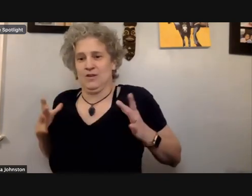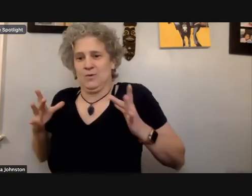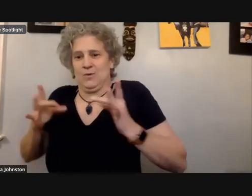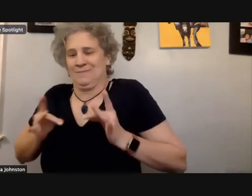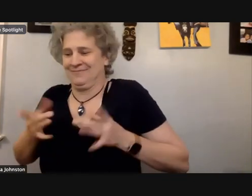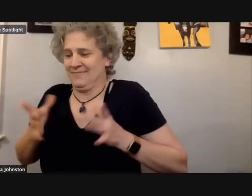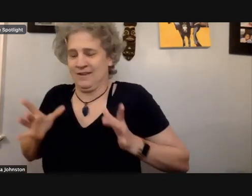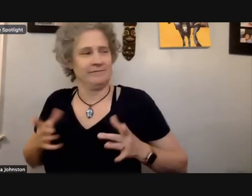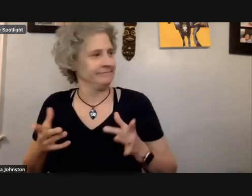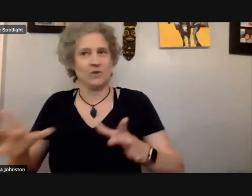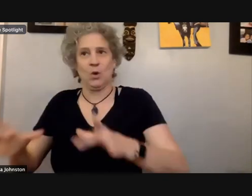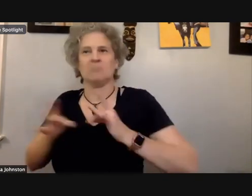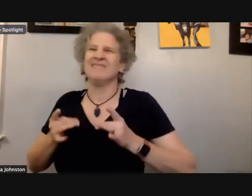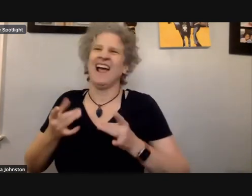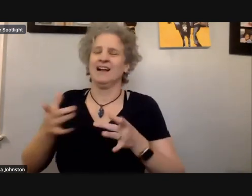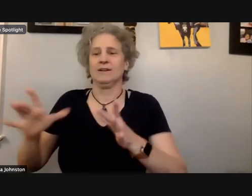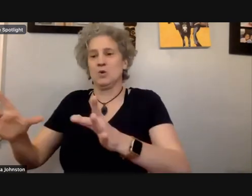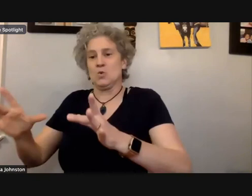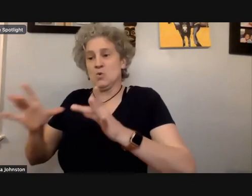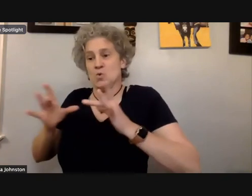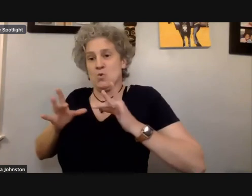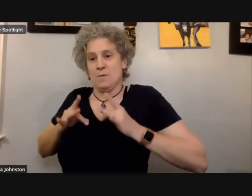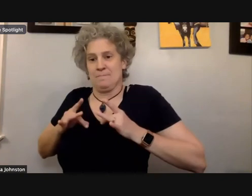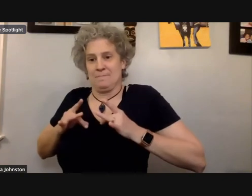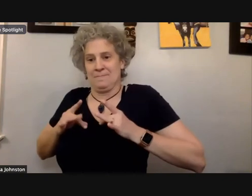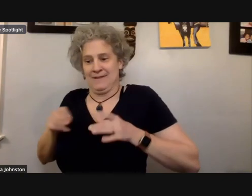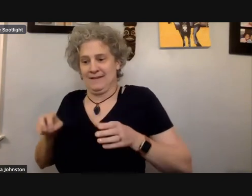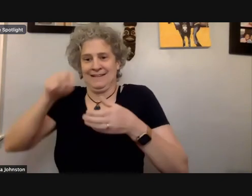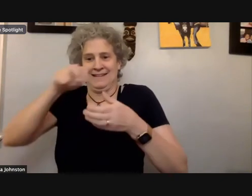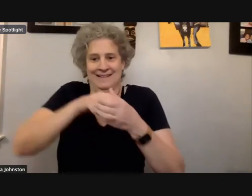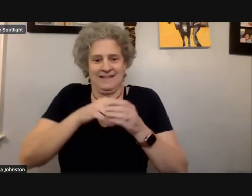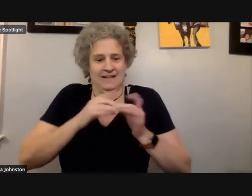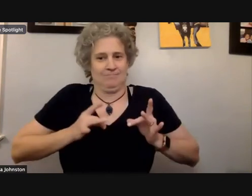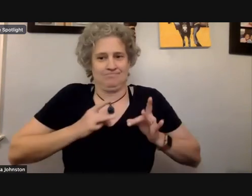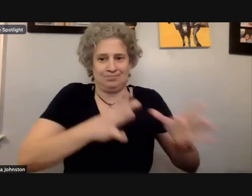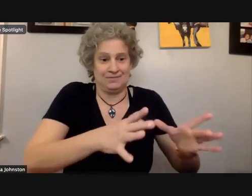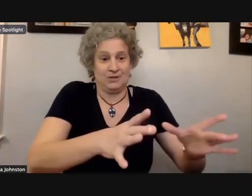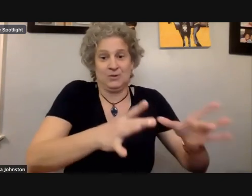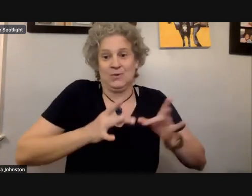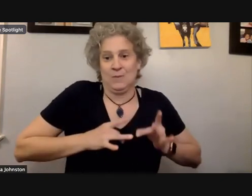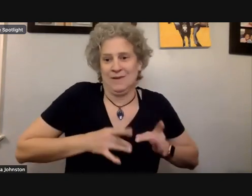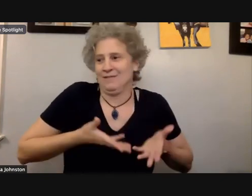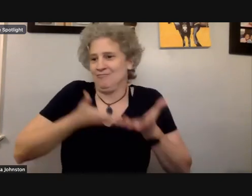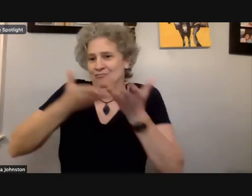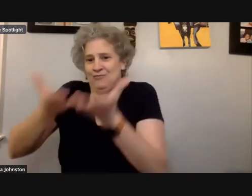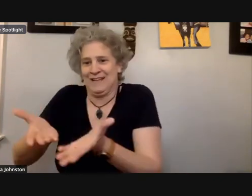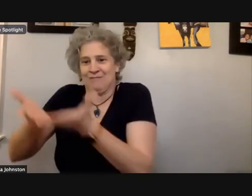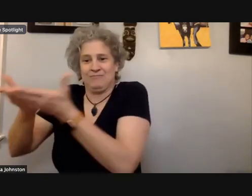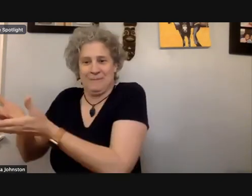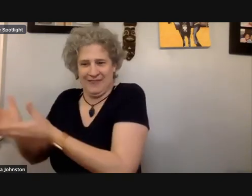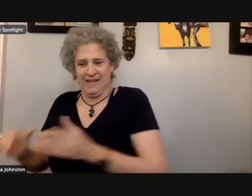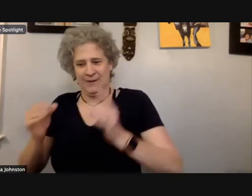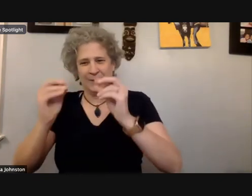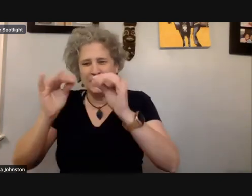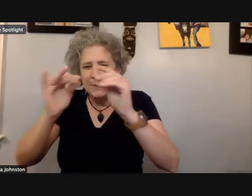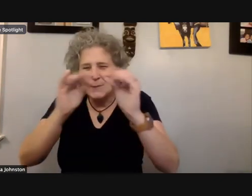yellow and they bring that back to their hive and so forth and so on. And, it goes from the flower to the